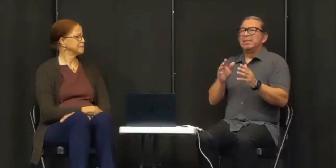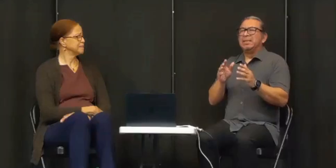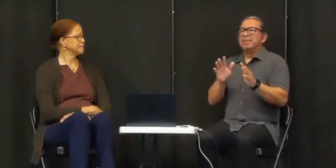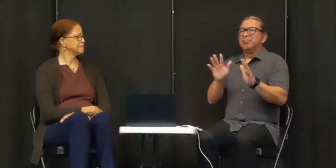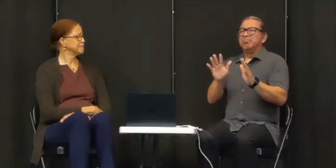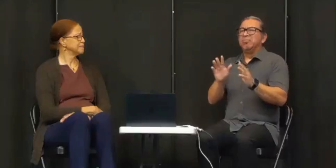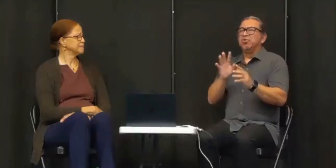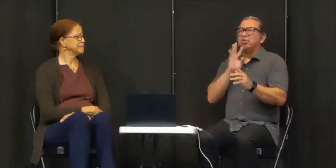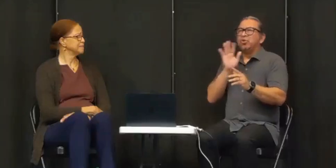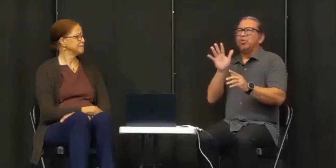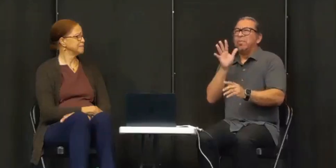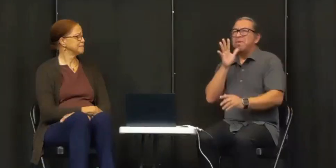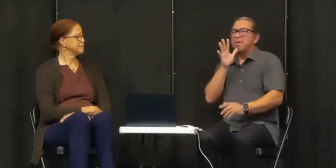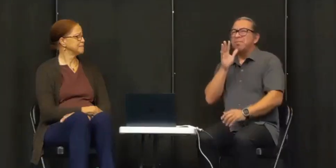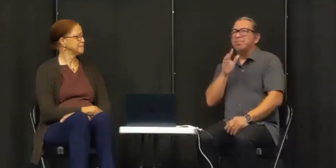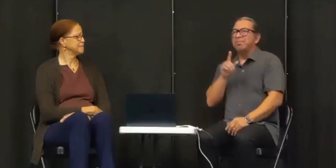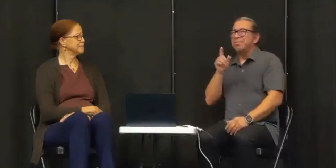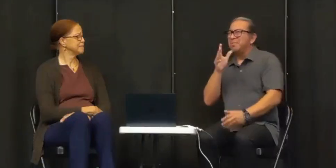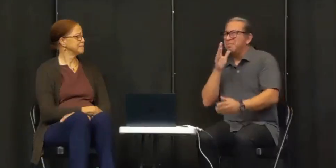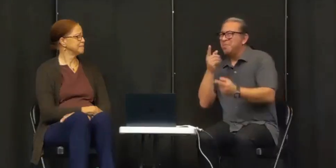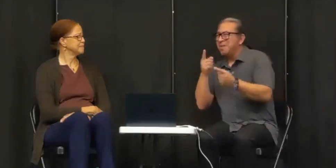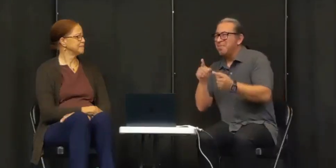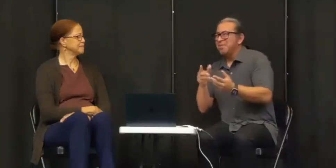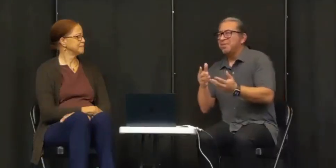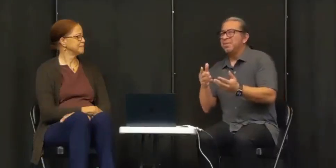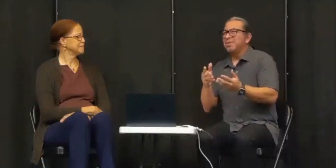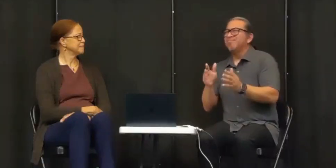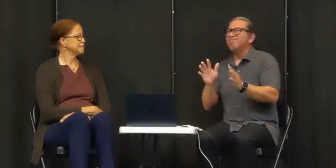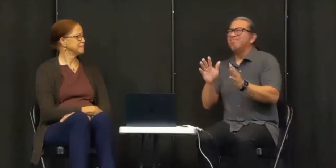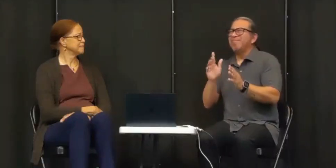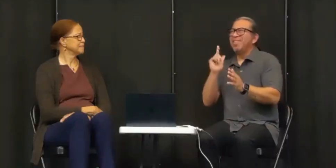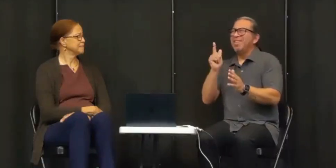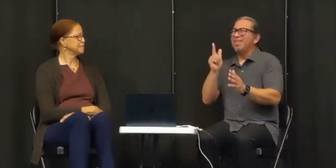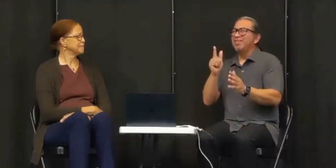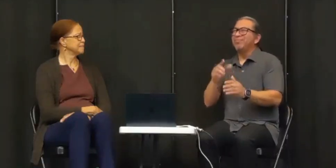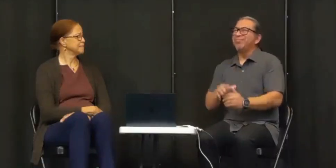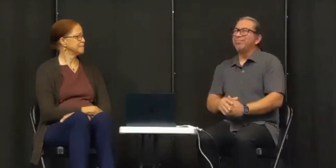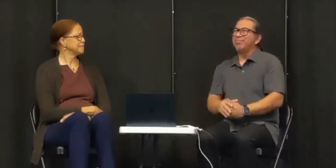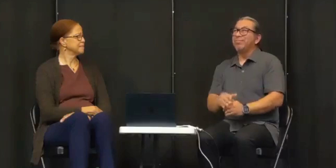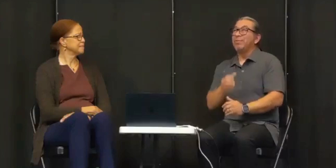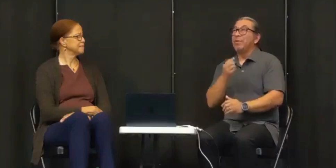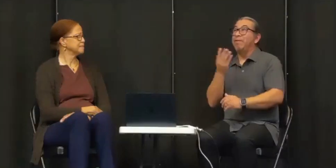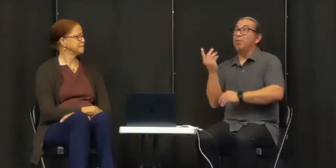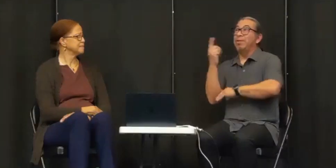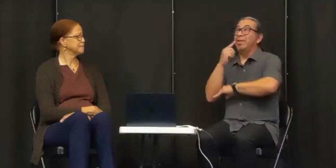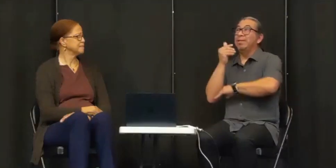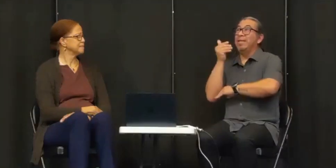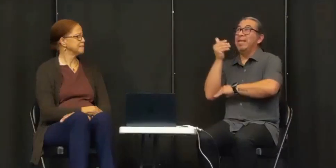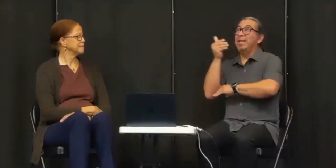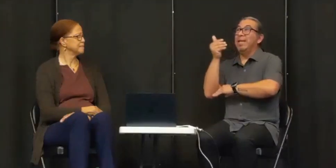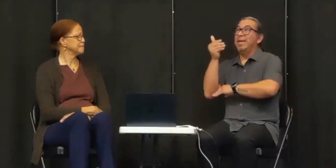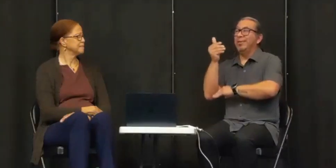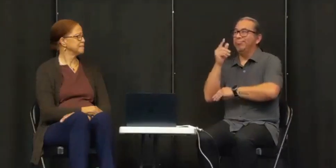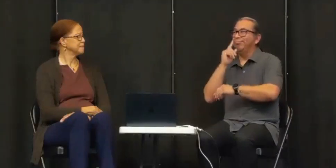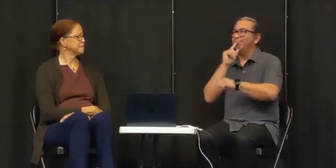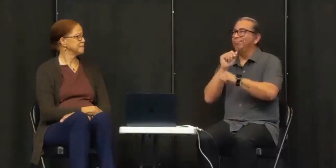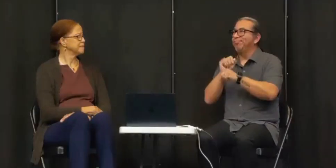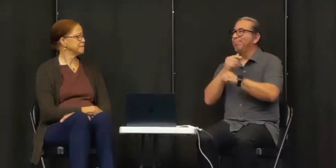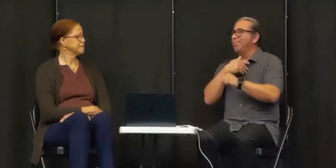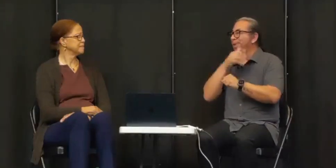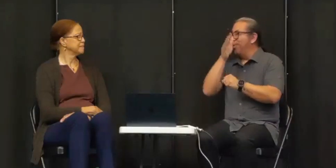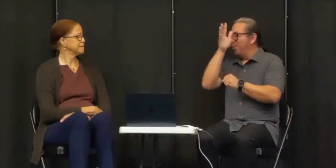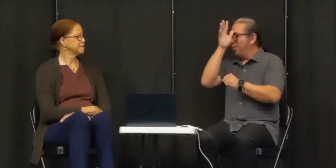asked somebody else what happened. No. Talk to your mom, grandma. I just, my mom, what happened? And later, a few